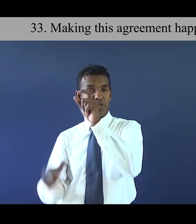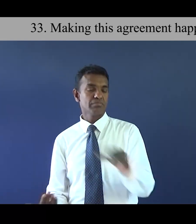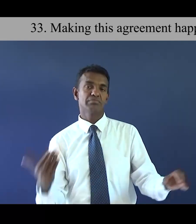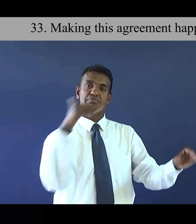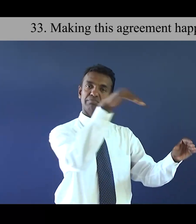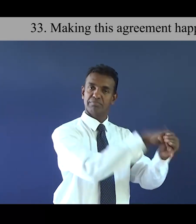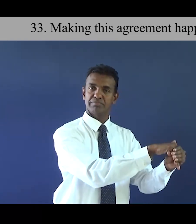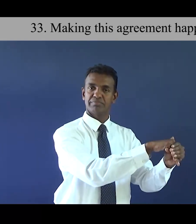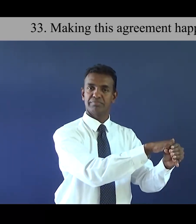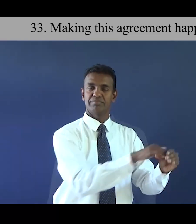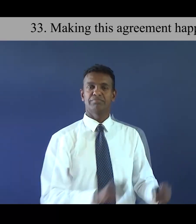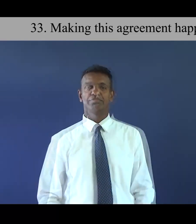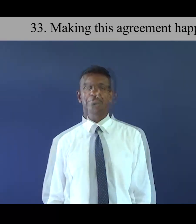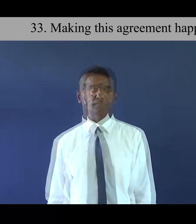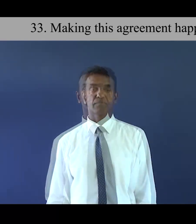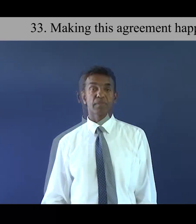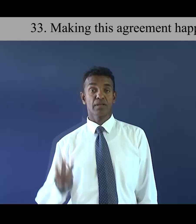Reports from countries involved.